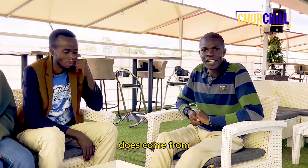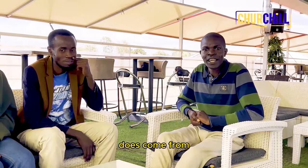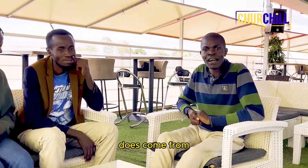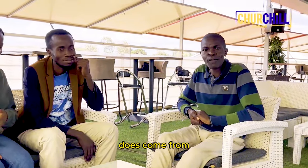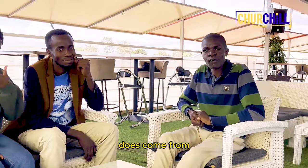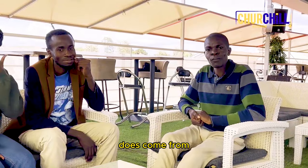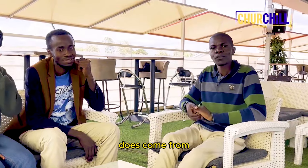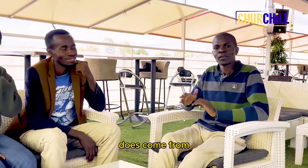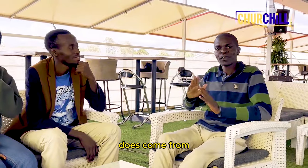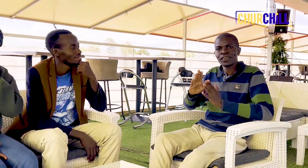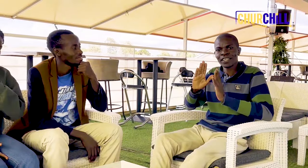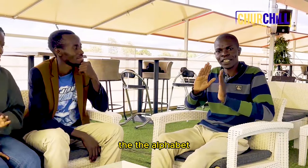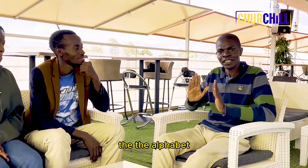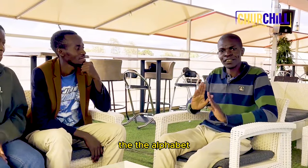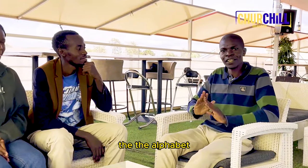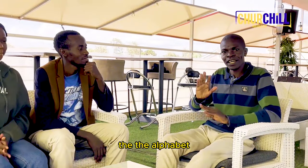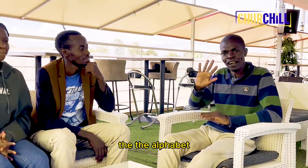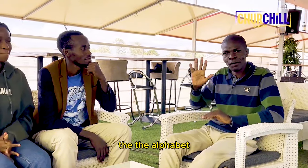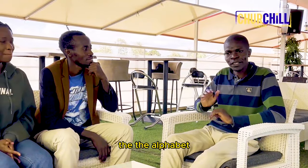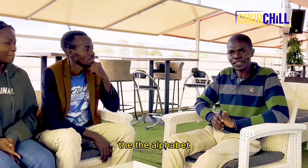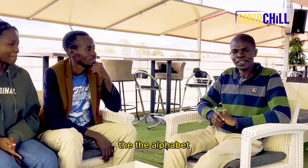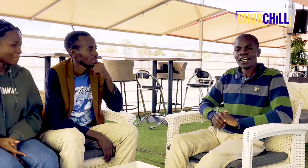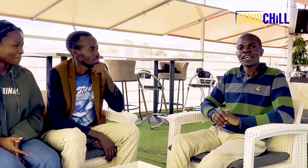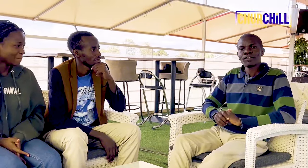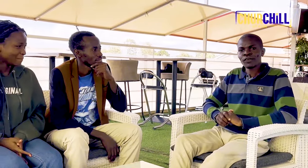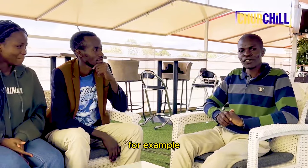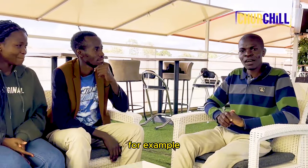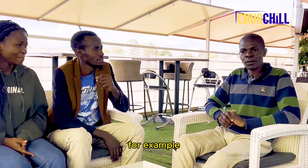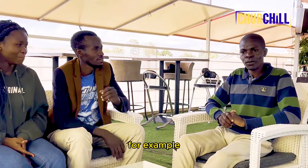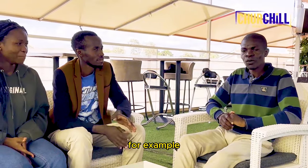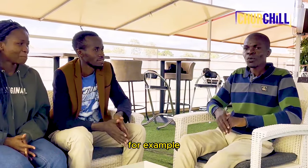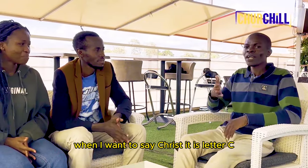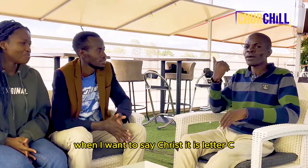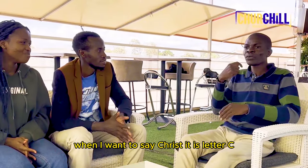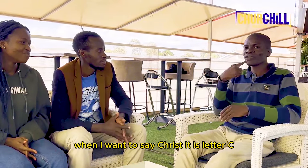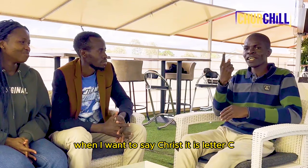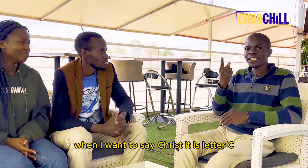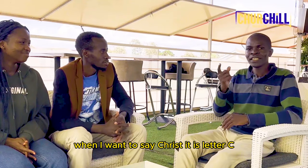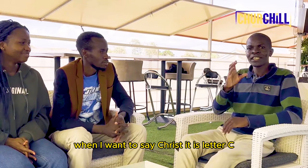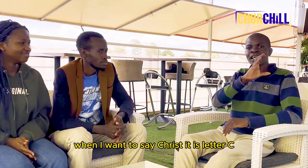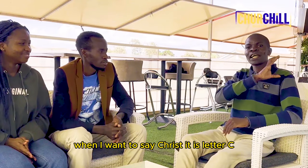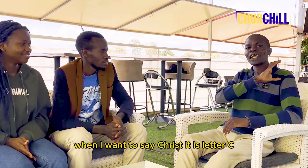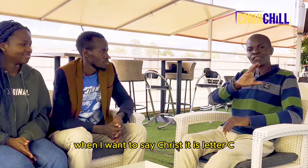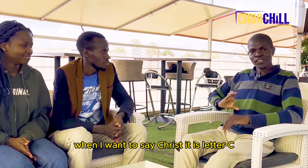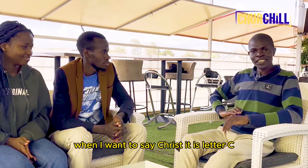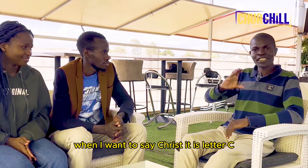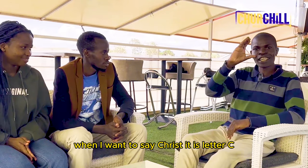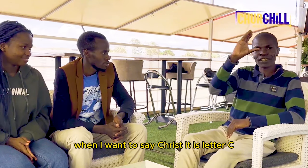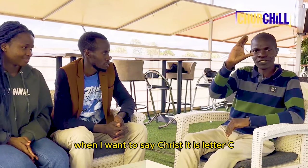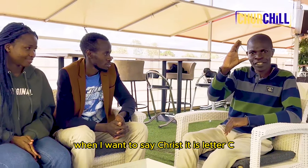come from the alphabet. For example, when I want to say, Christ, it is letter C,